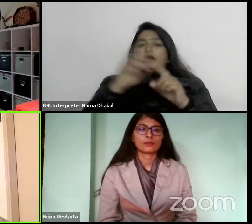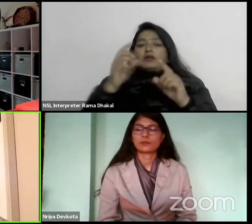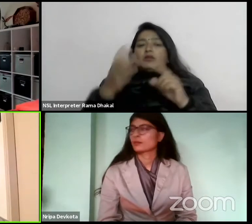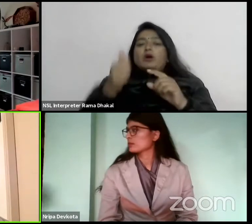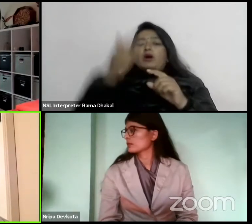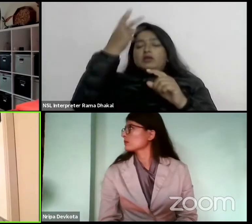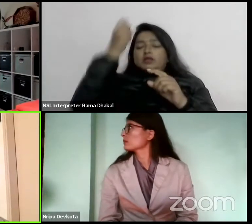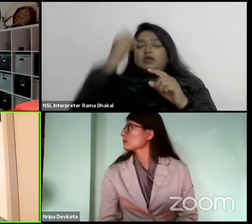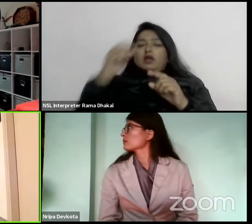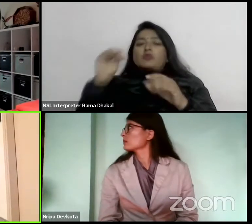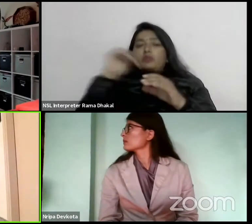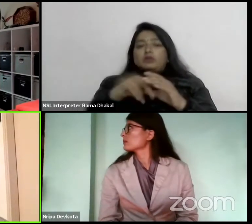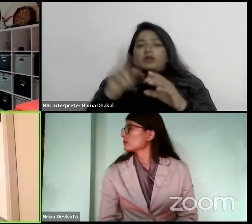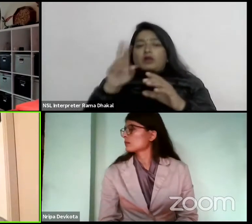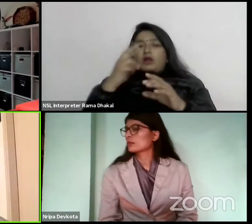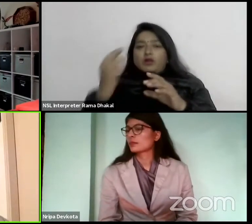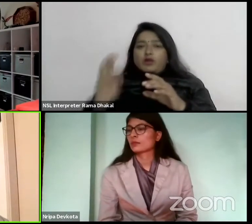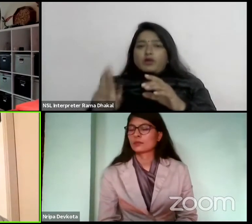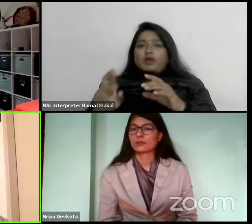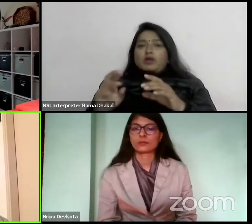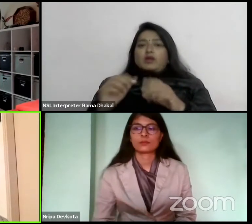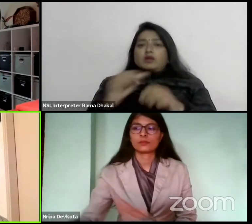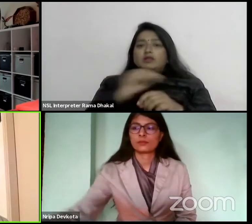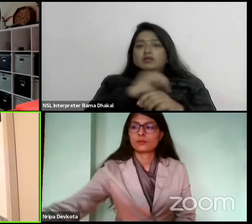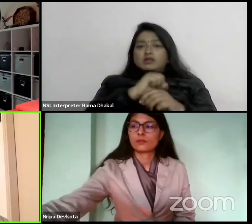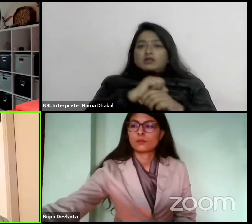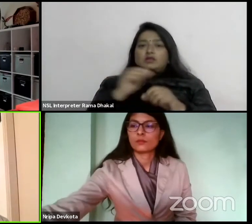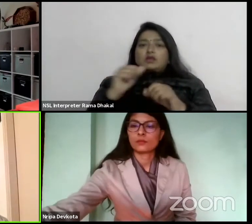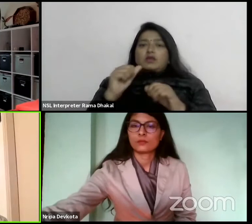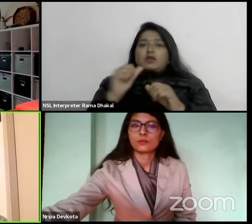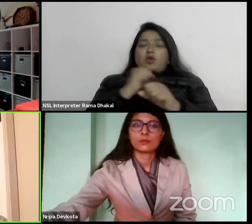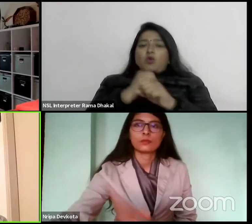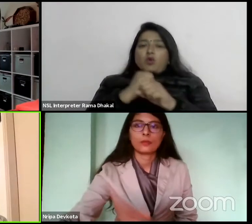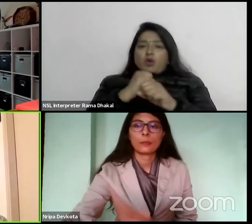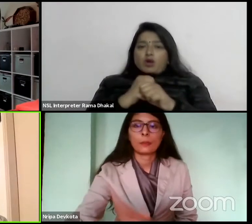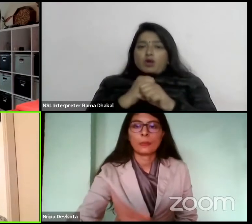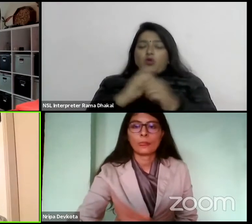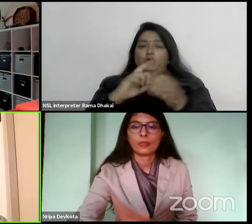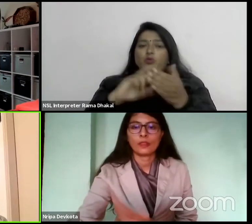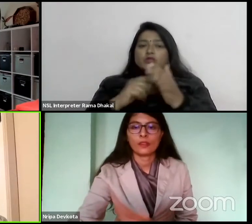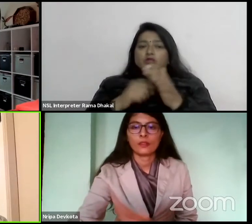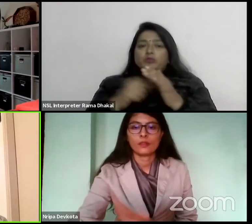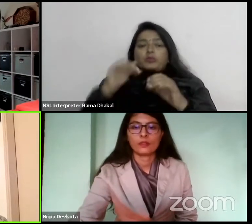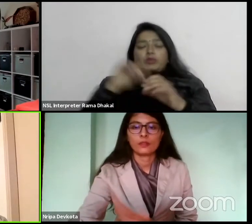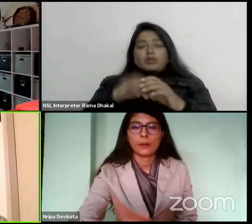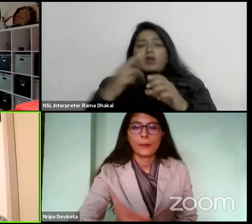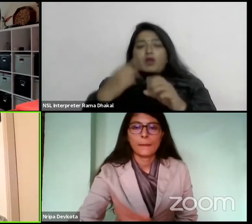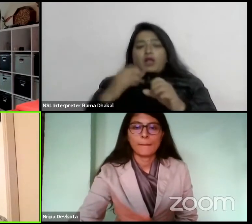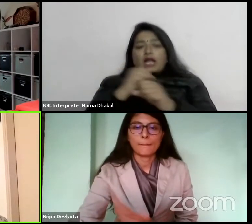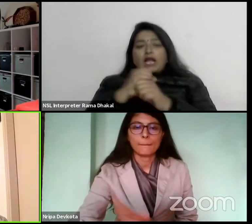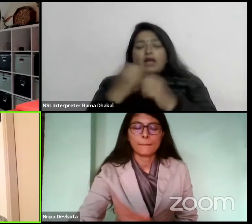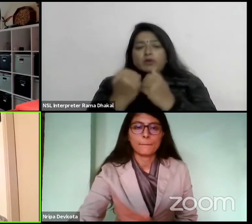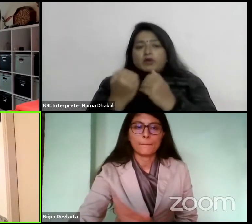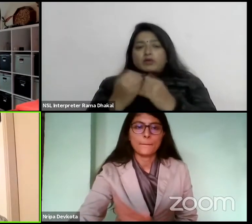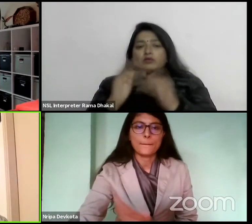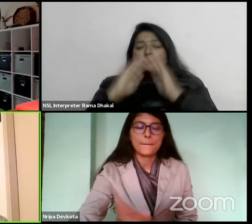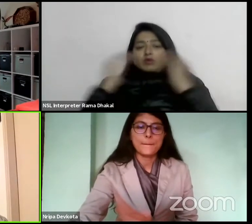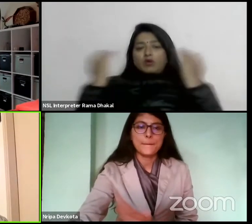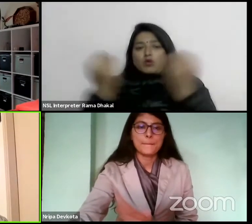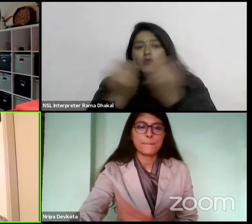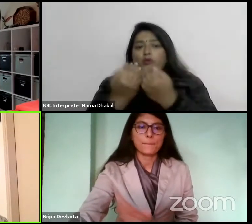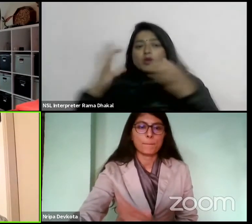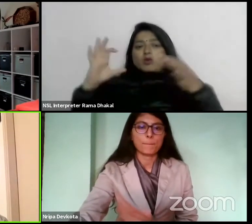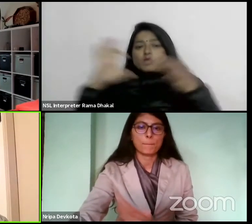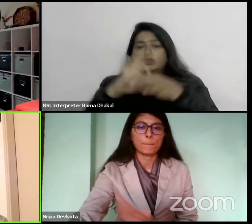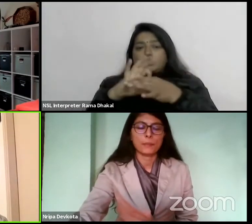members of the Global Network of Sex Work Projects in 1992 and has been employed as their global coordinator since 2010. She